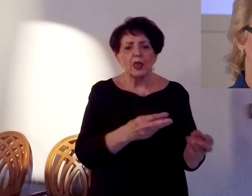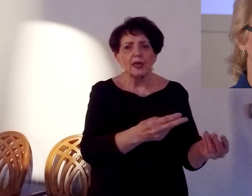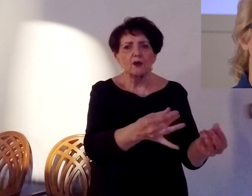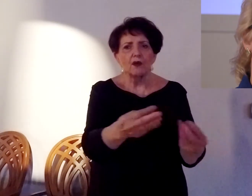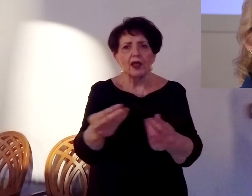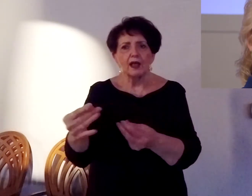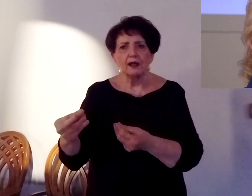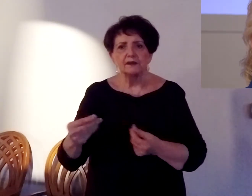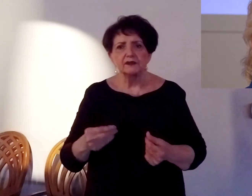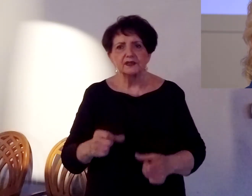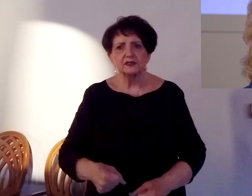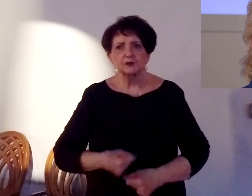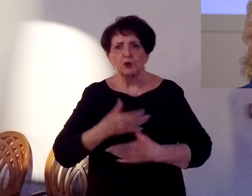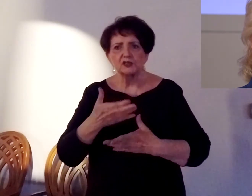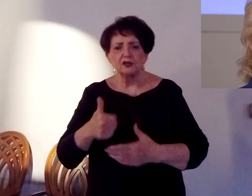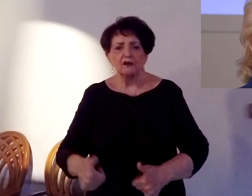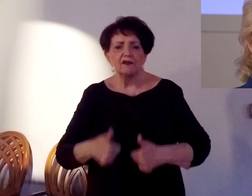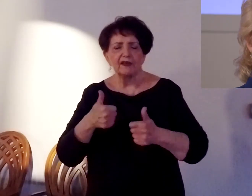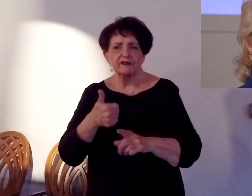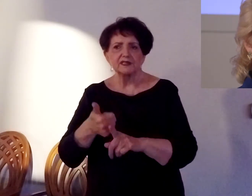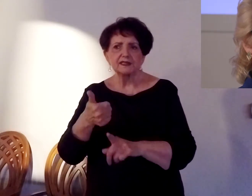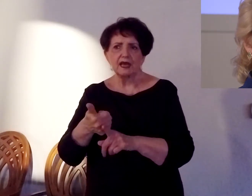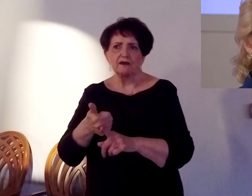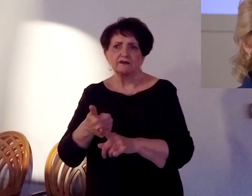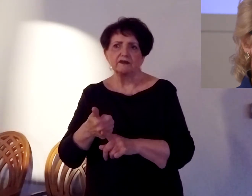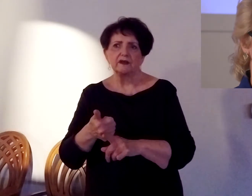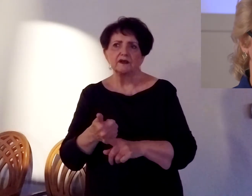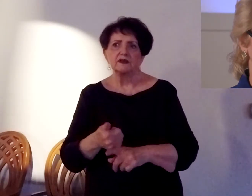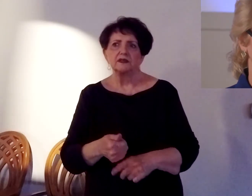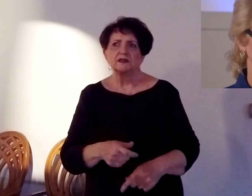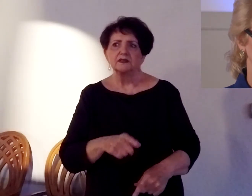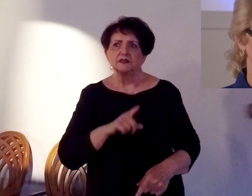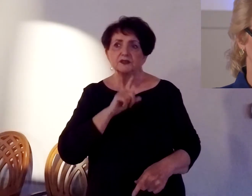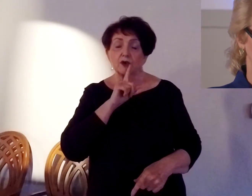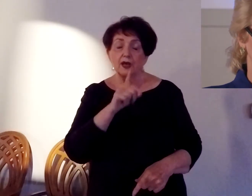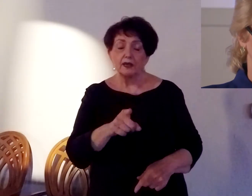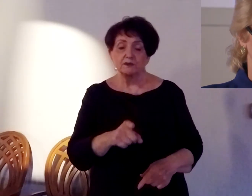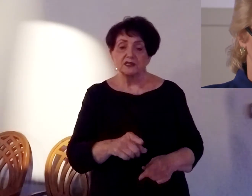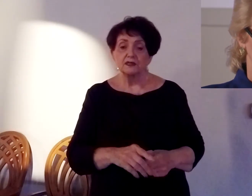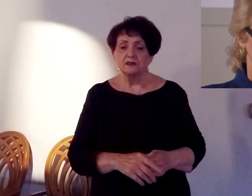expression of life itself. So absolute,